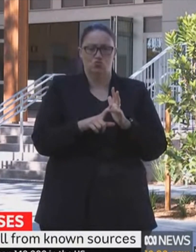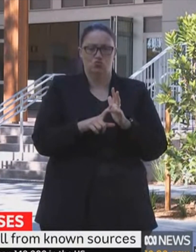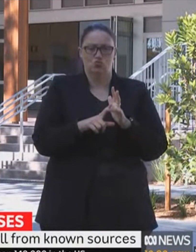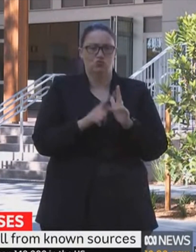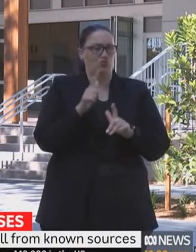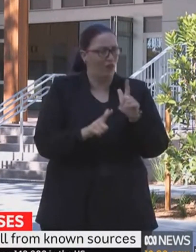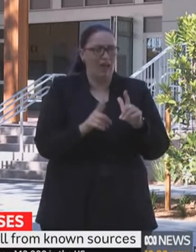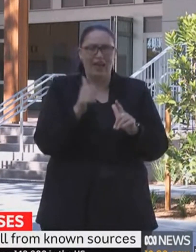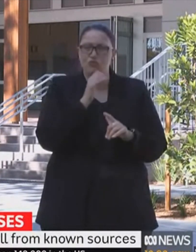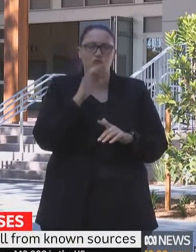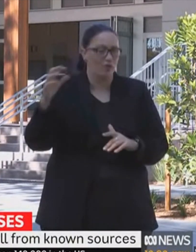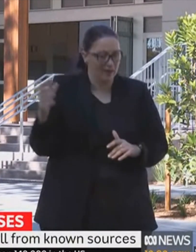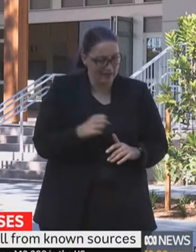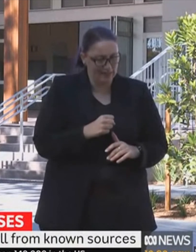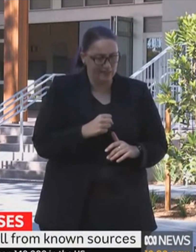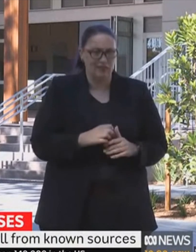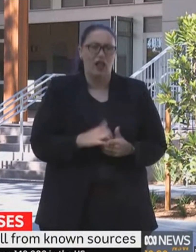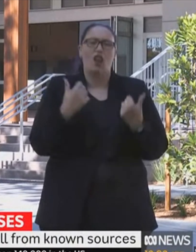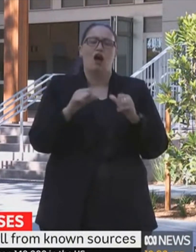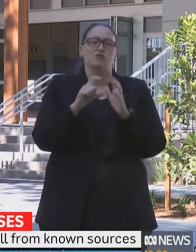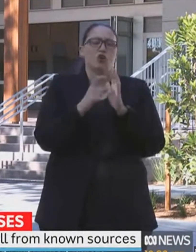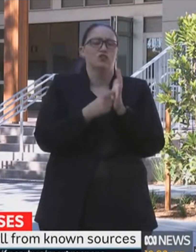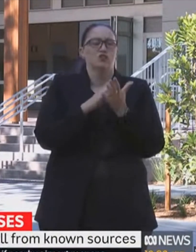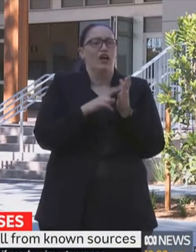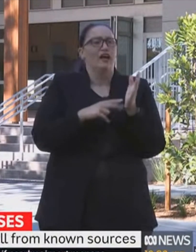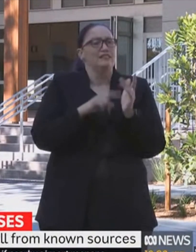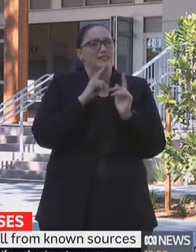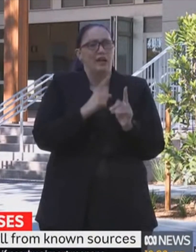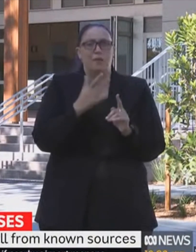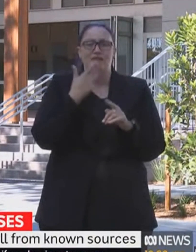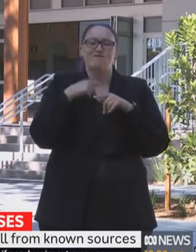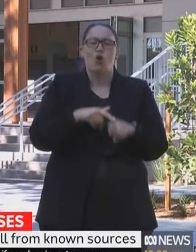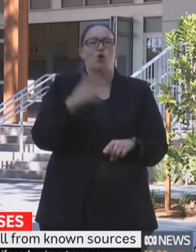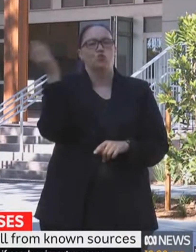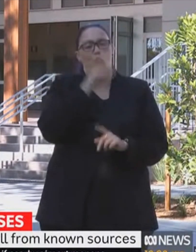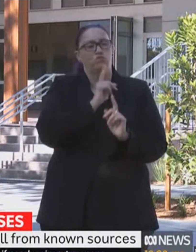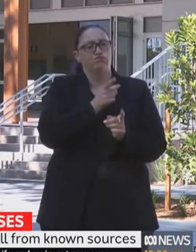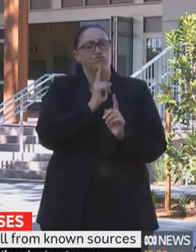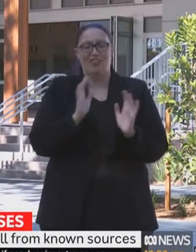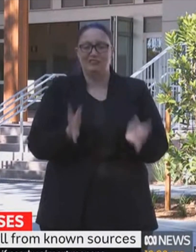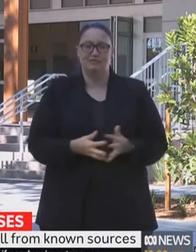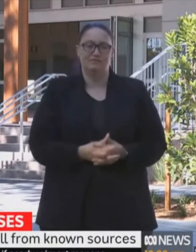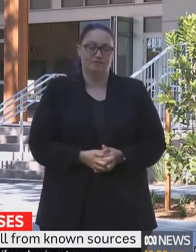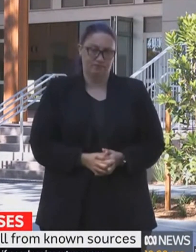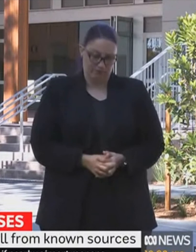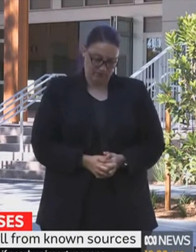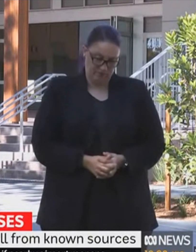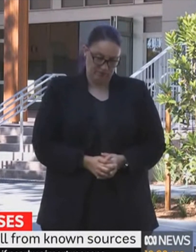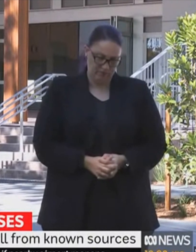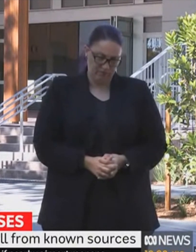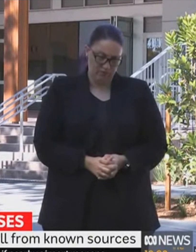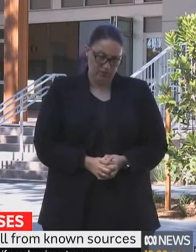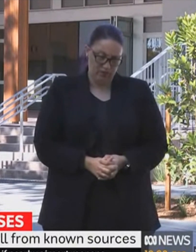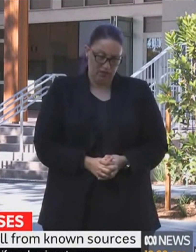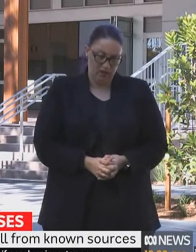with the mildest of symptoms. And as Dr. Chant said, for parents to follow those instructions given by schools, most schools,